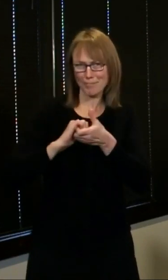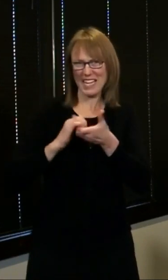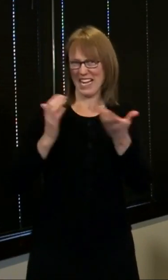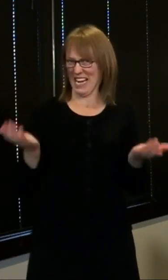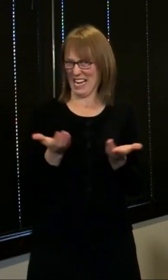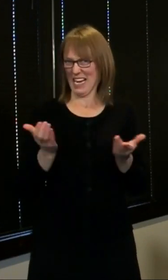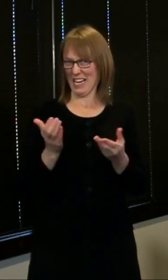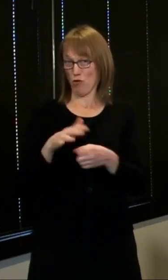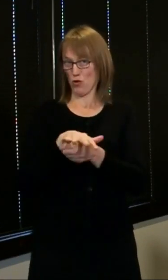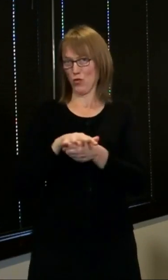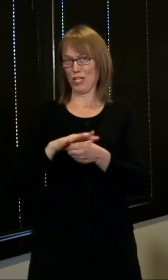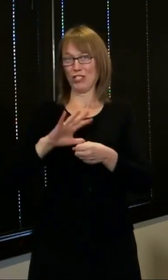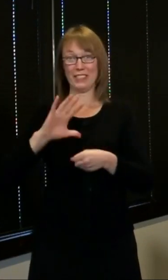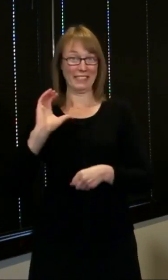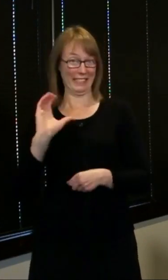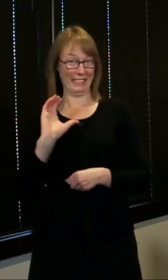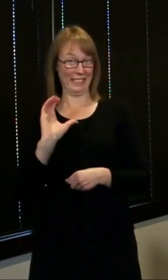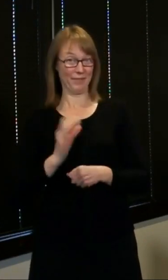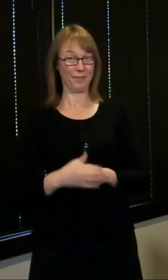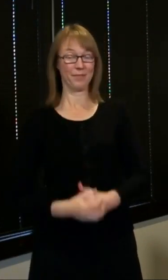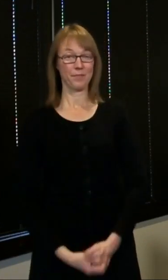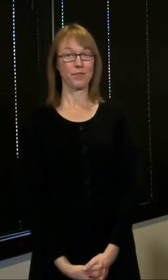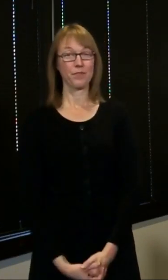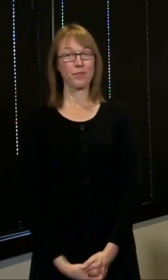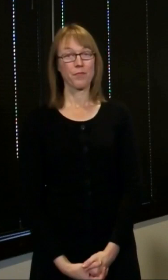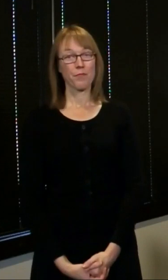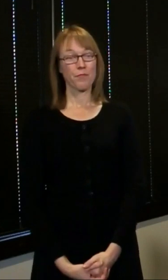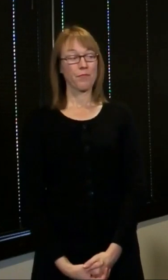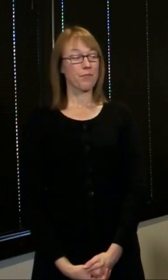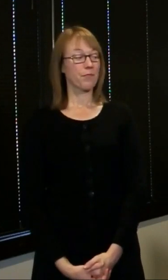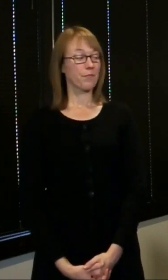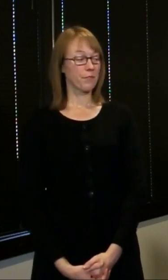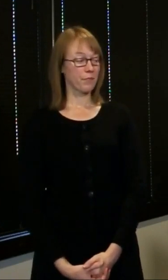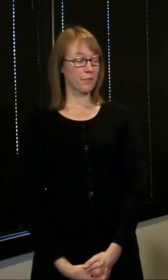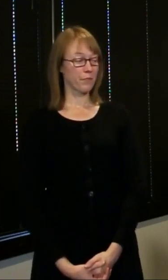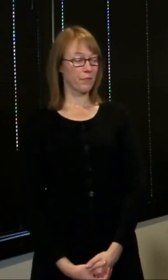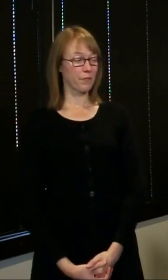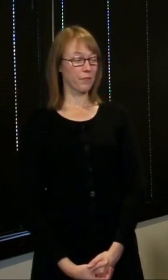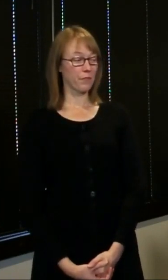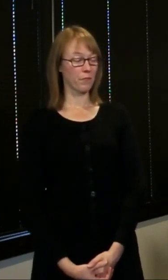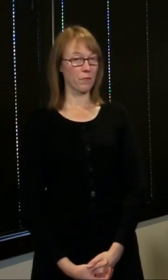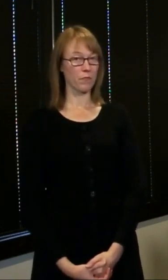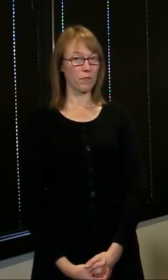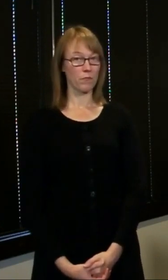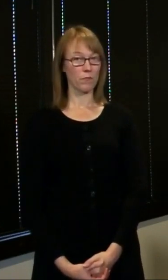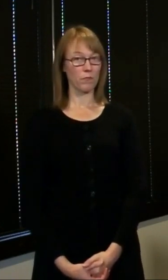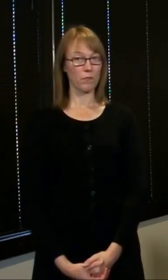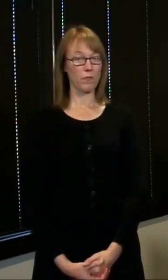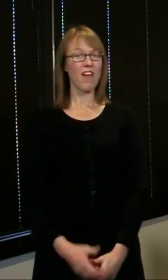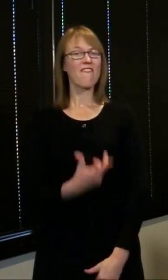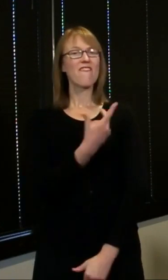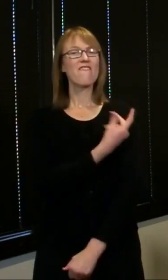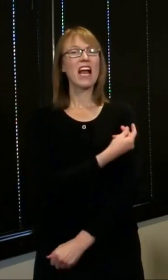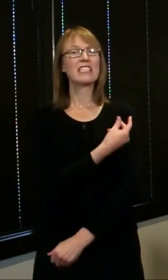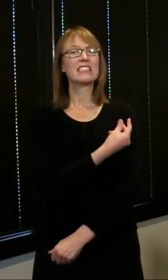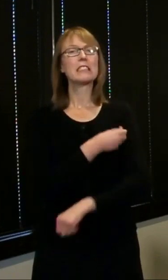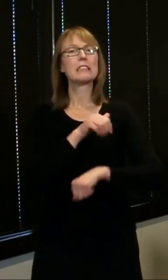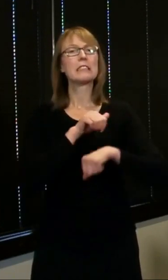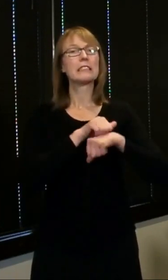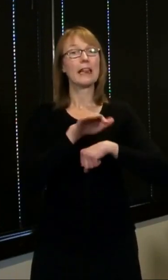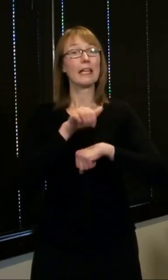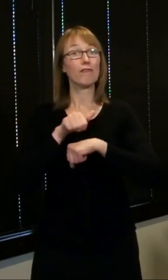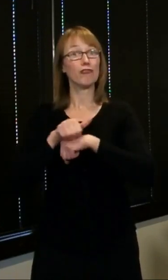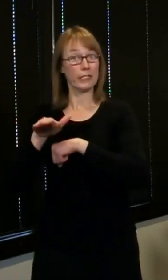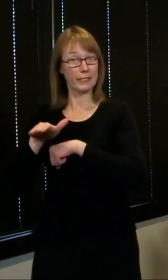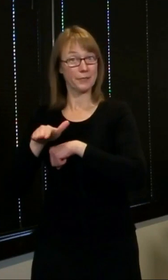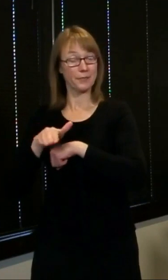A couple of things here now. So looking at the vaccine delivery channels. So as you can see here, we